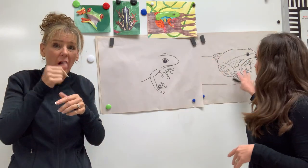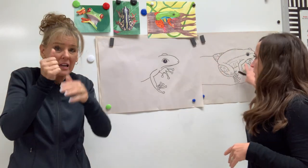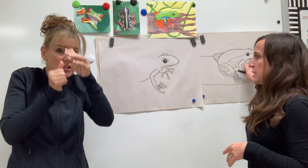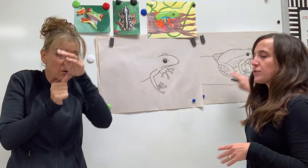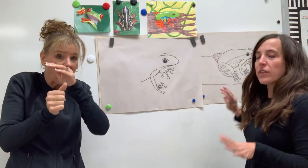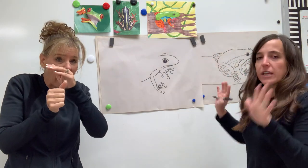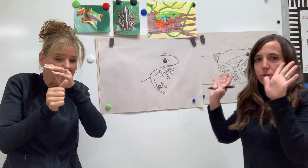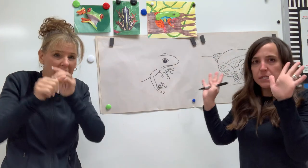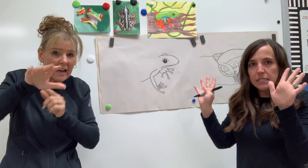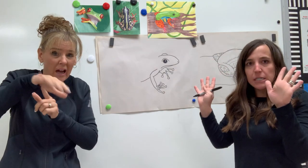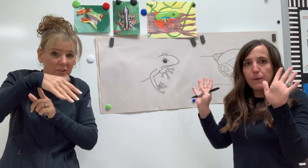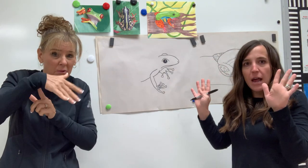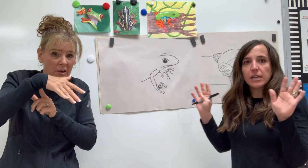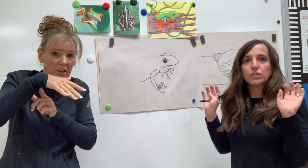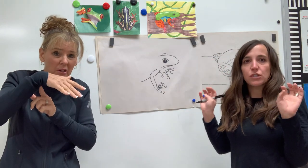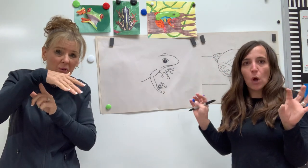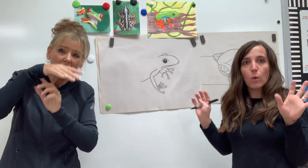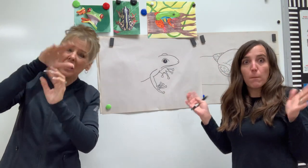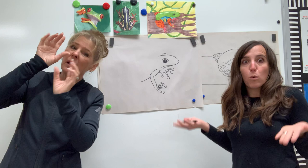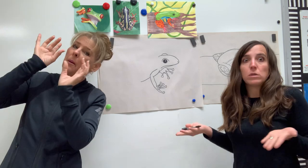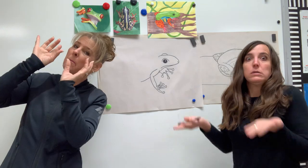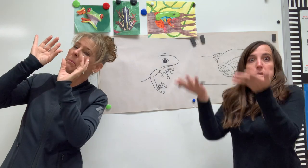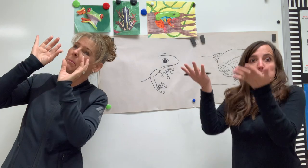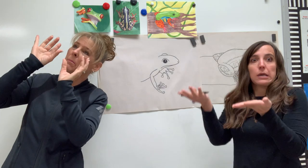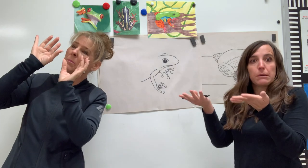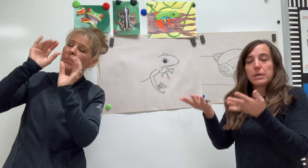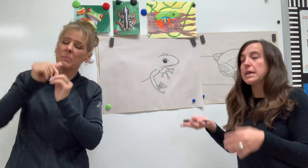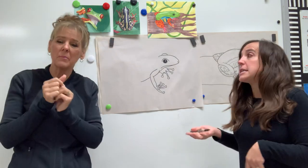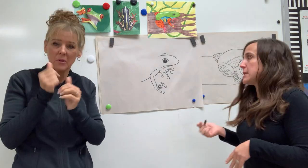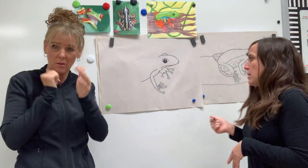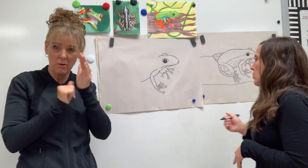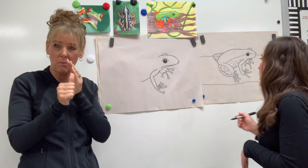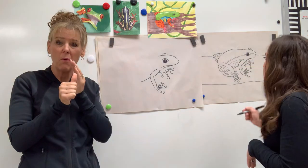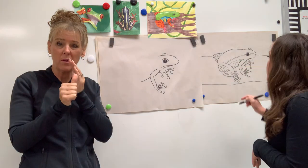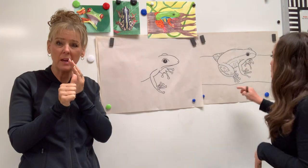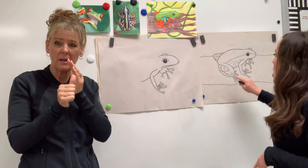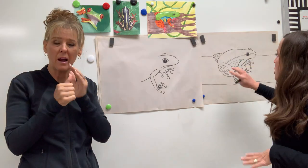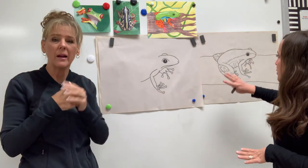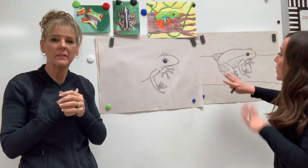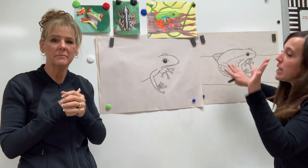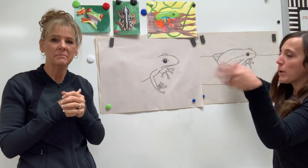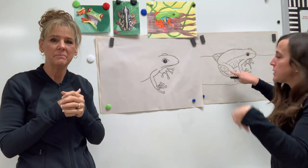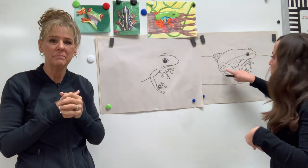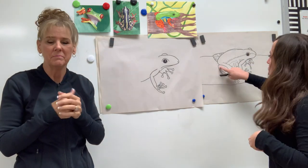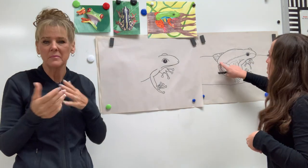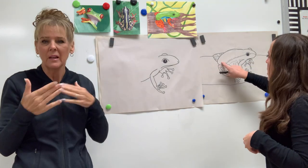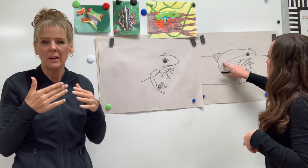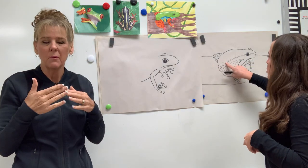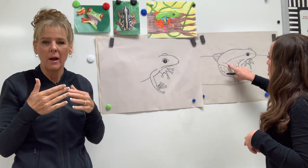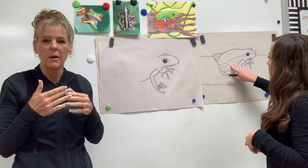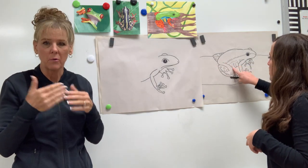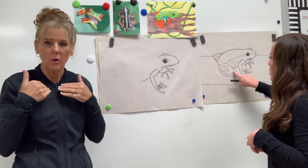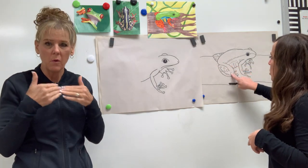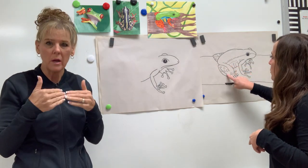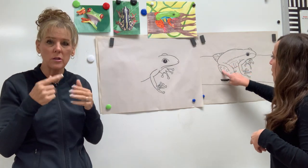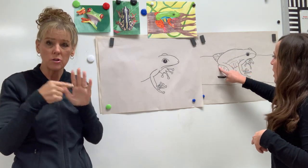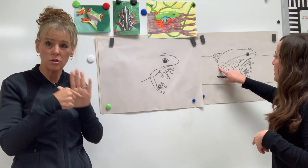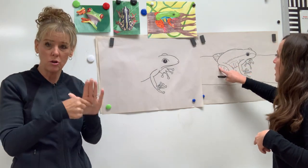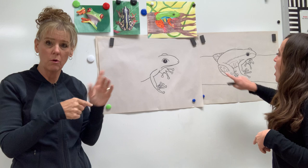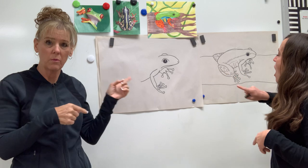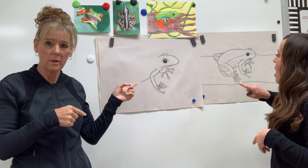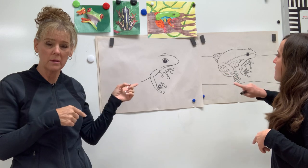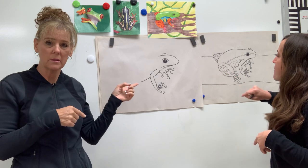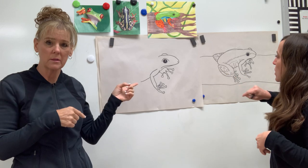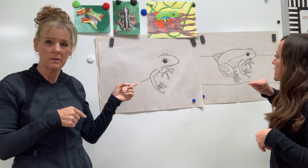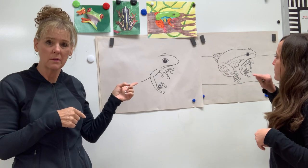this back leg, these front legs with the sticky padding, so important so they can be hidden, okay? So anyways, we're gonna go ahead and show this curve